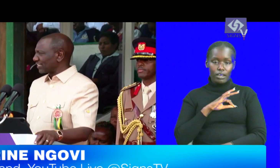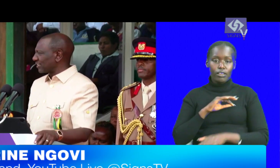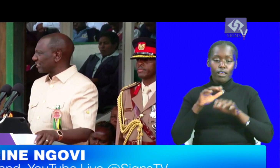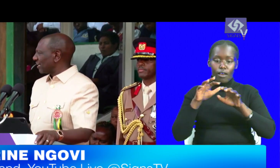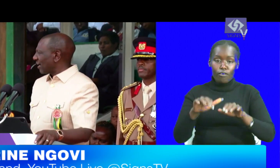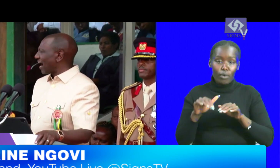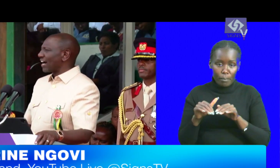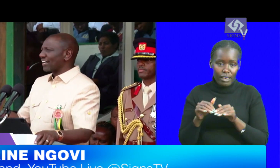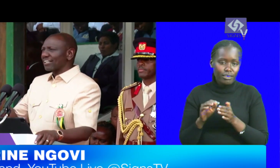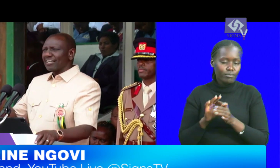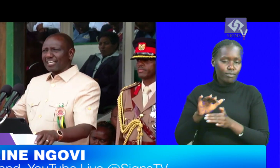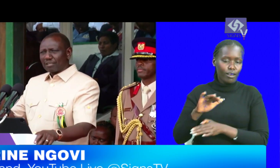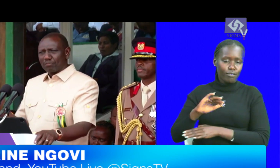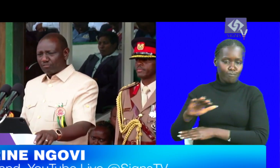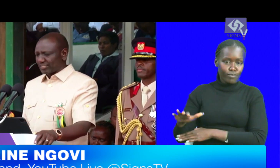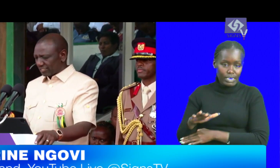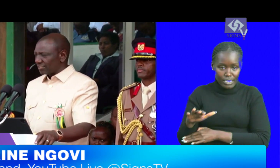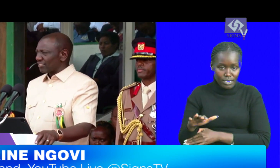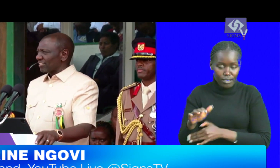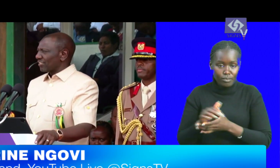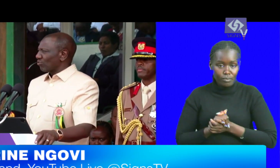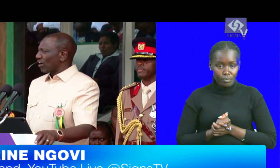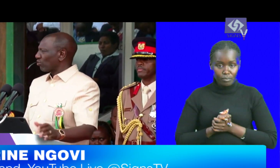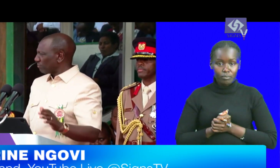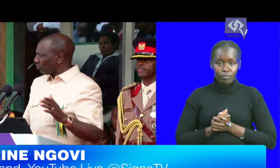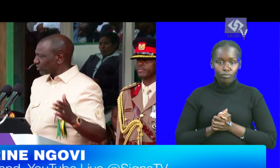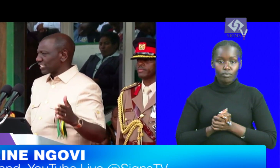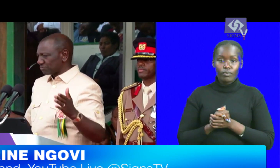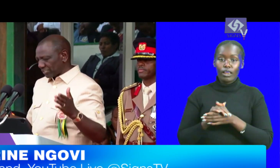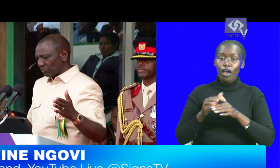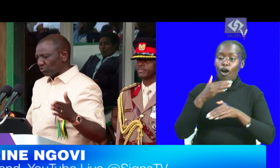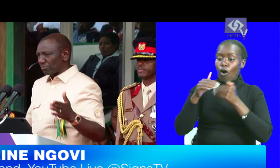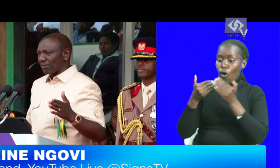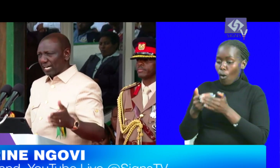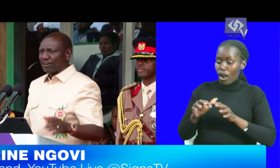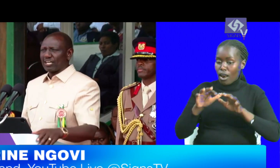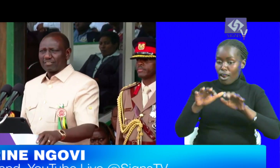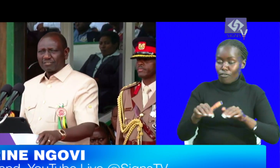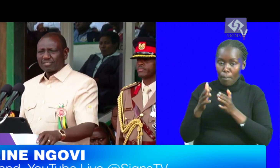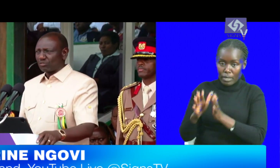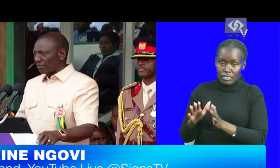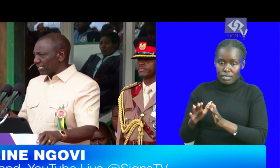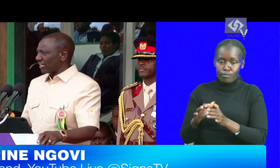fraternity are in poverty. Wakulima wote, especially wakulima wa kahawa, niwaambie ya